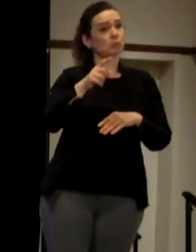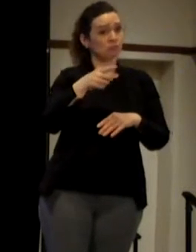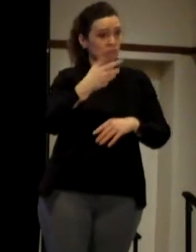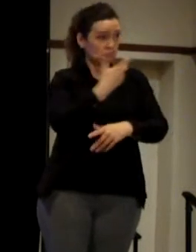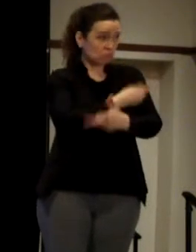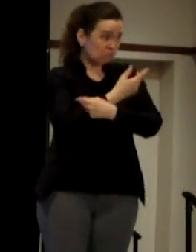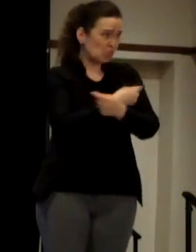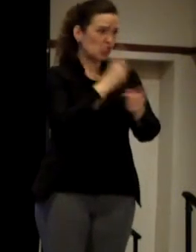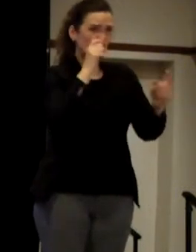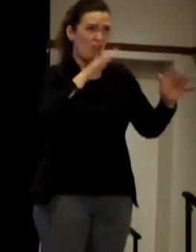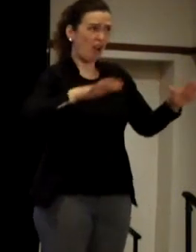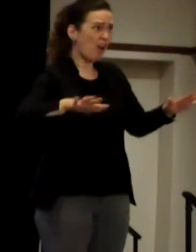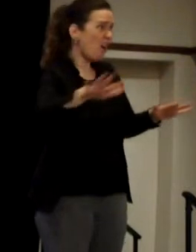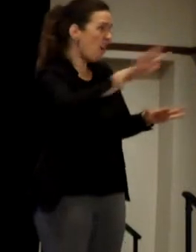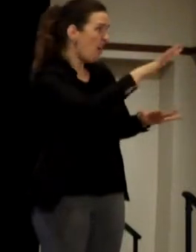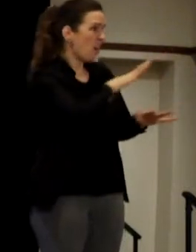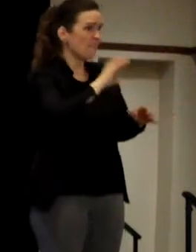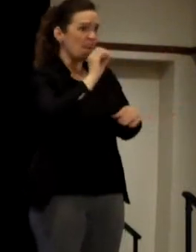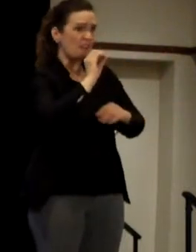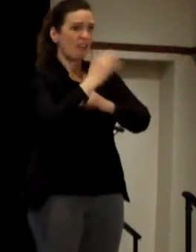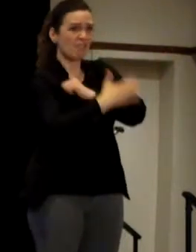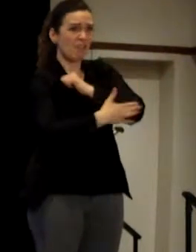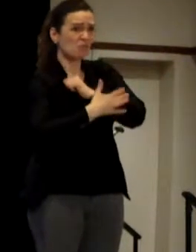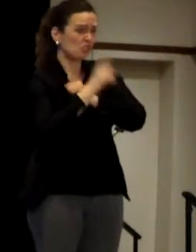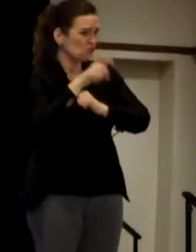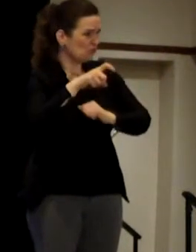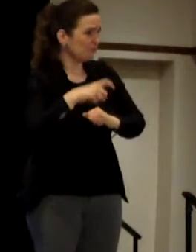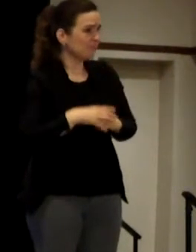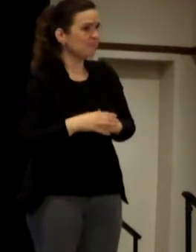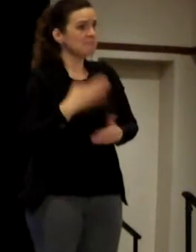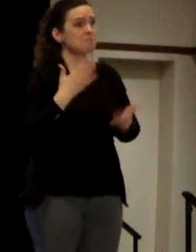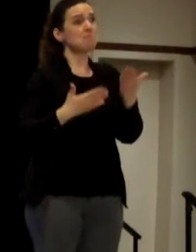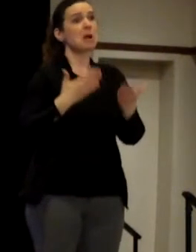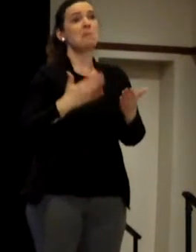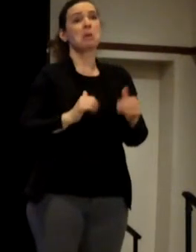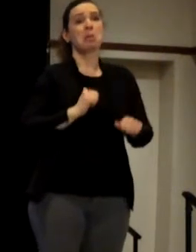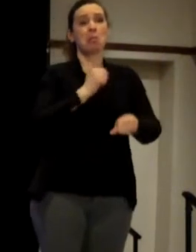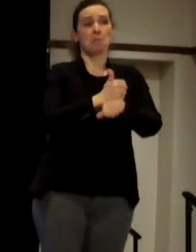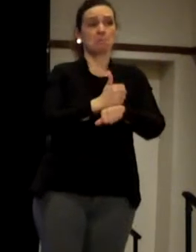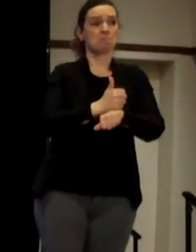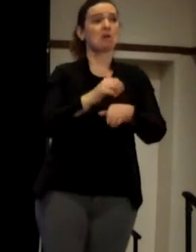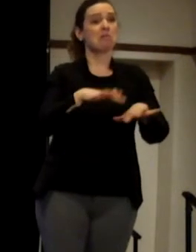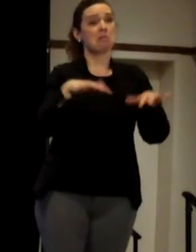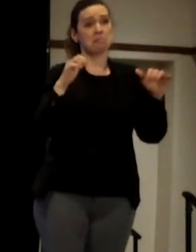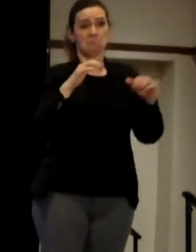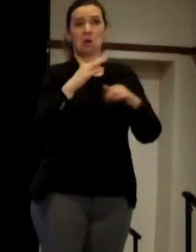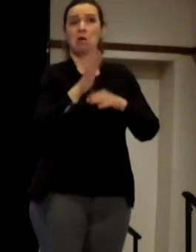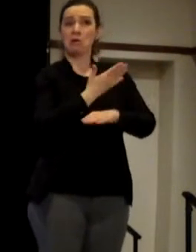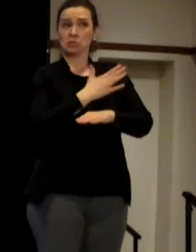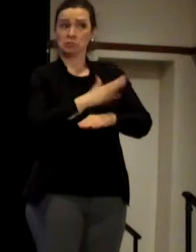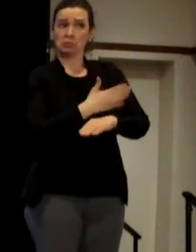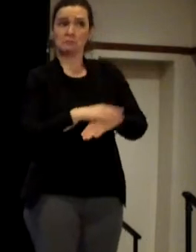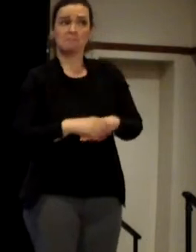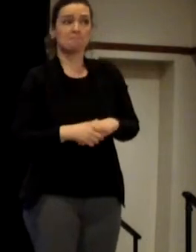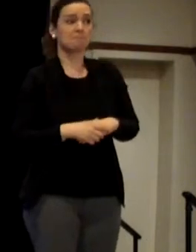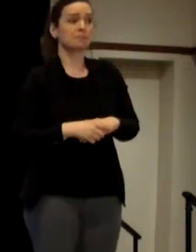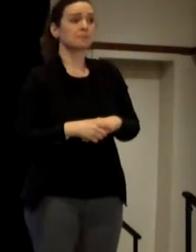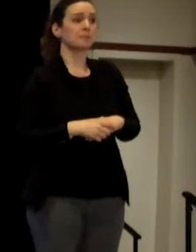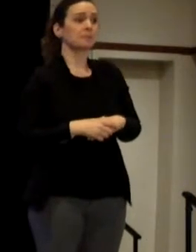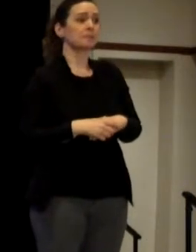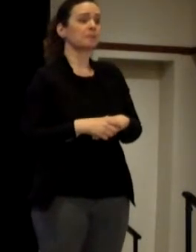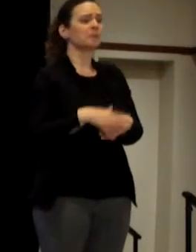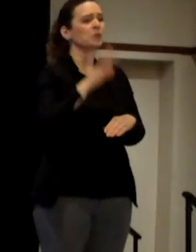concert season. But at 20% or 10%, some of these rules that they're coming up with, I appreciate trying to figure out a